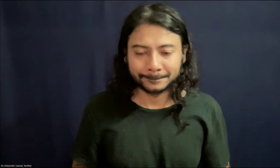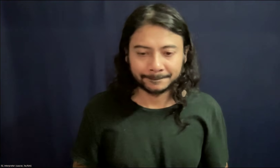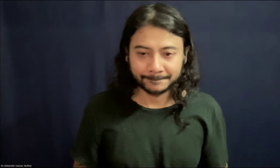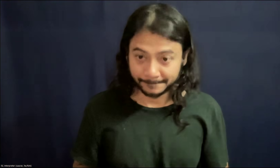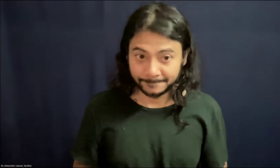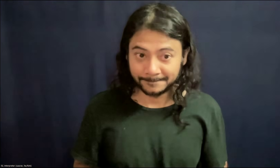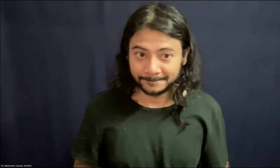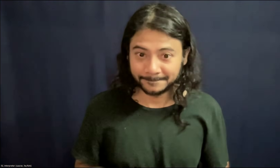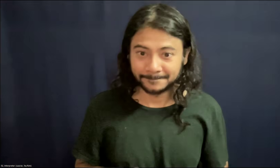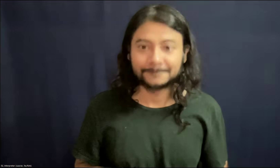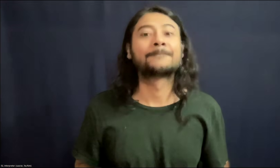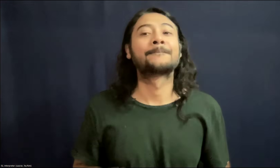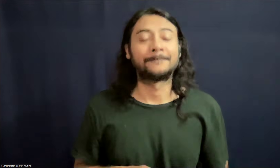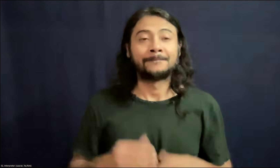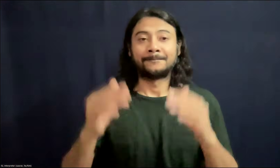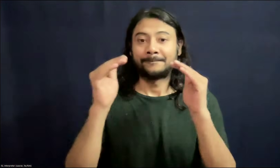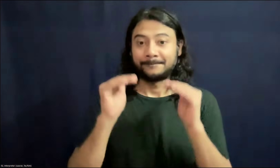Right? And then